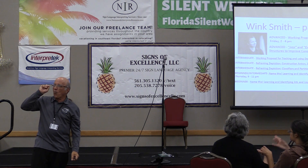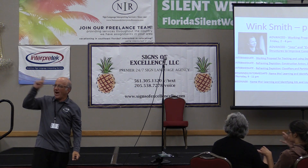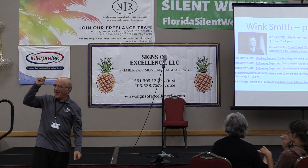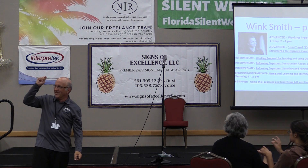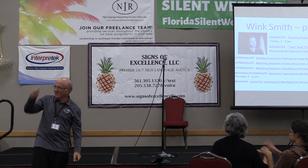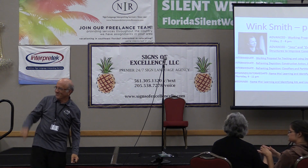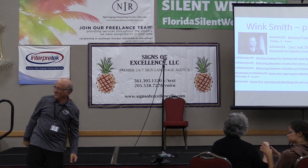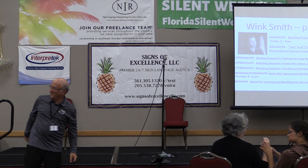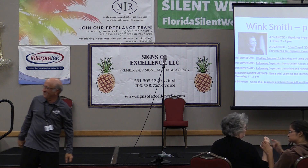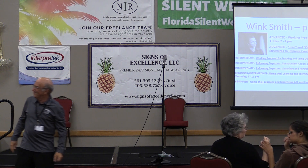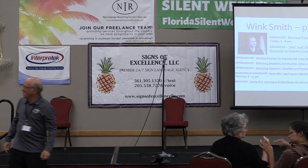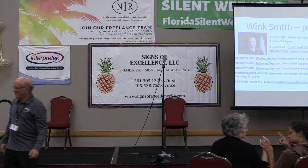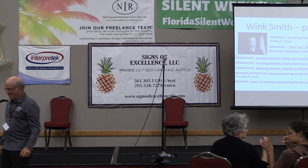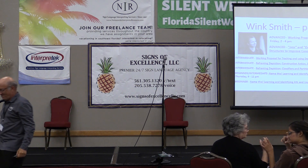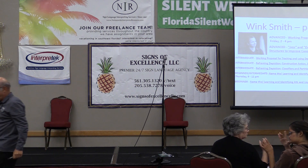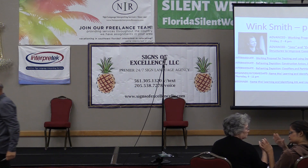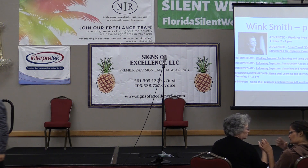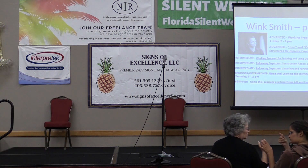Wait.